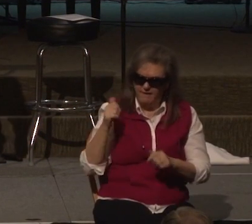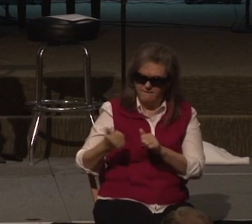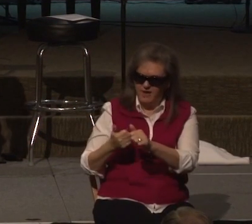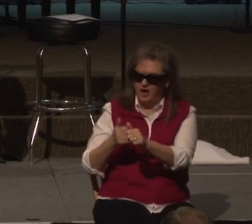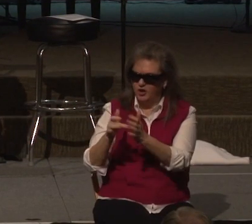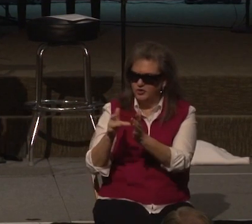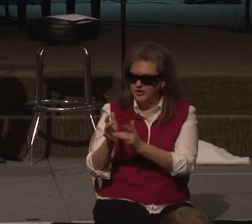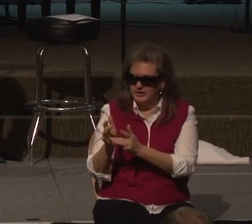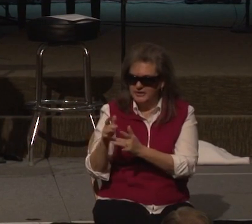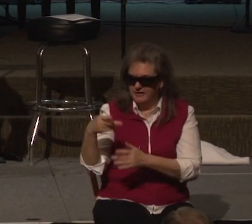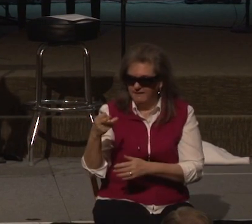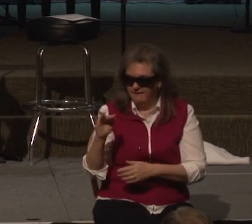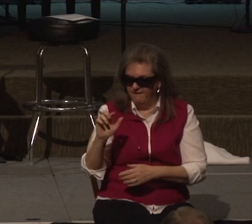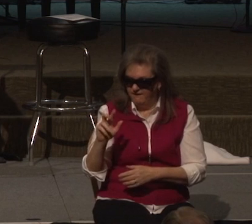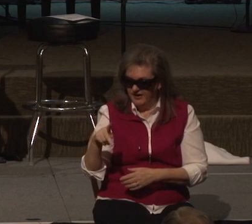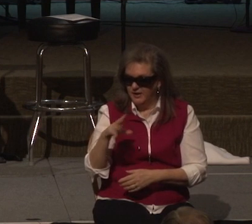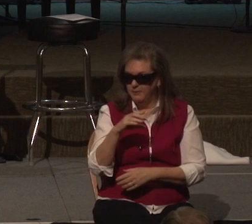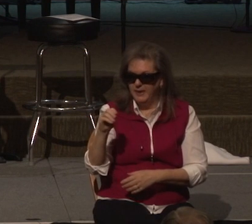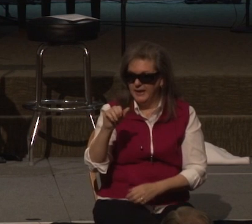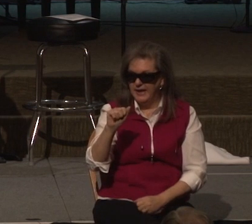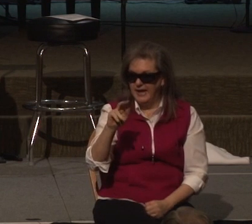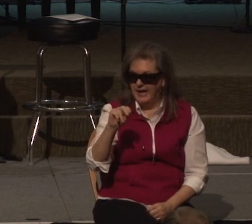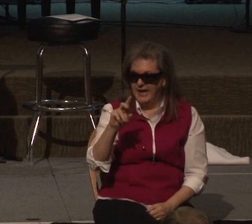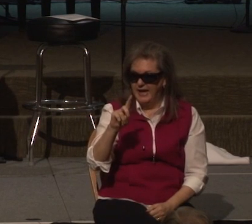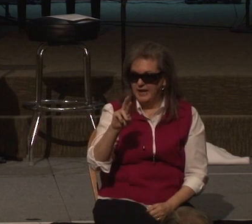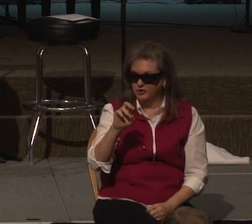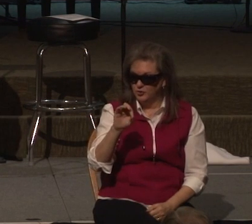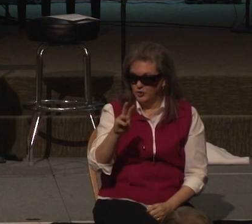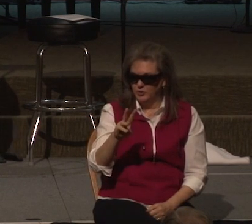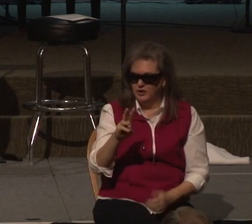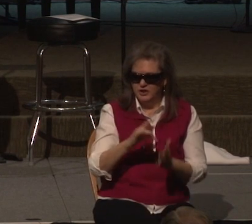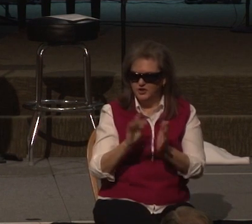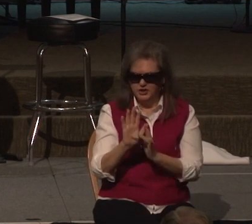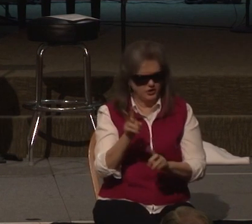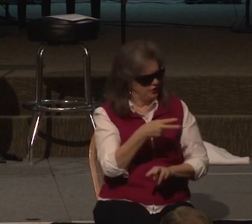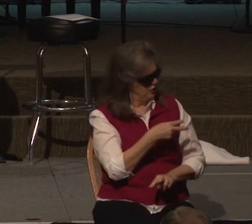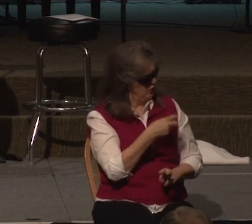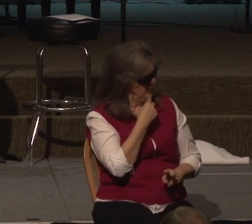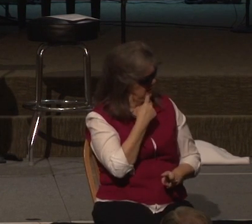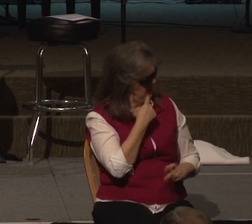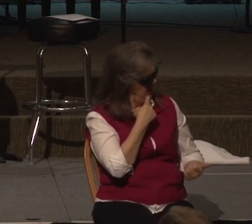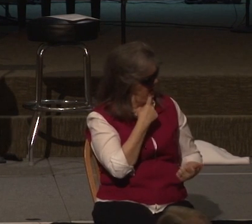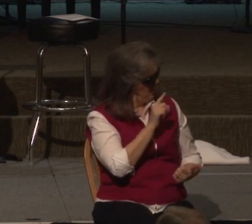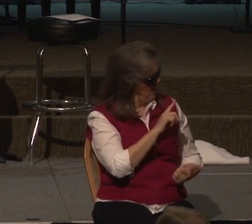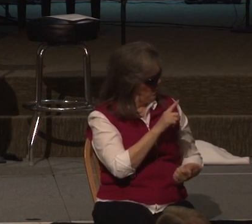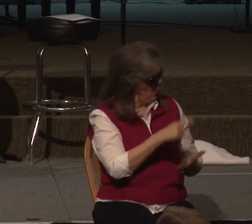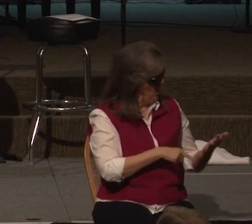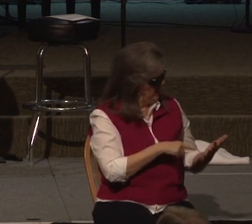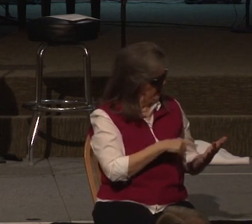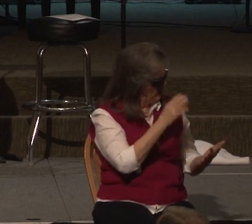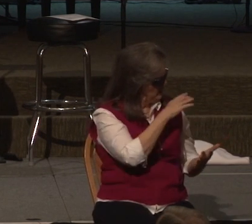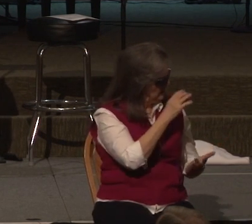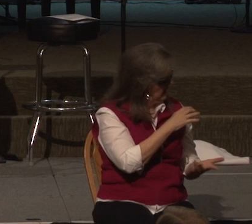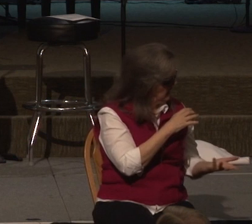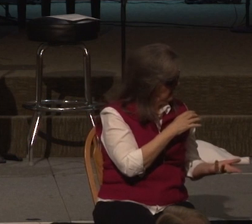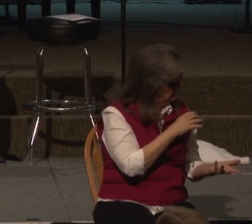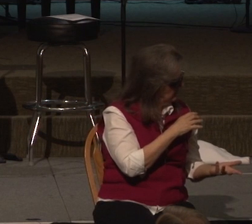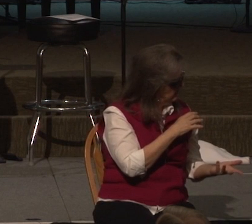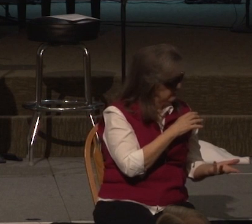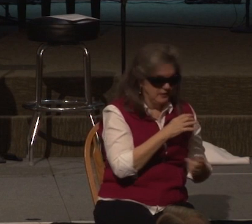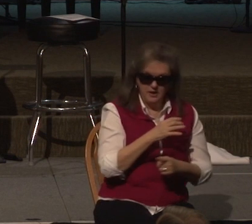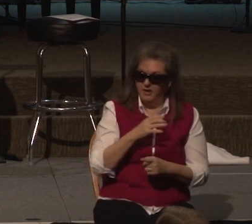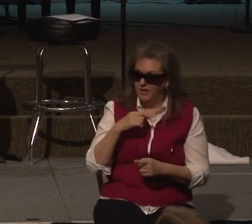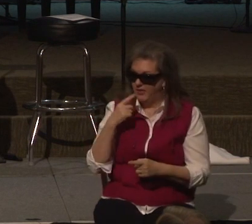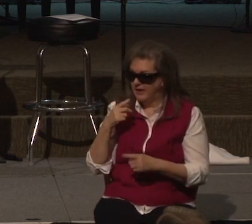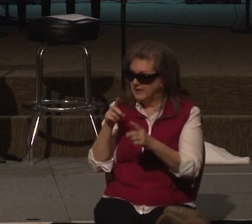Jesus, referring to Philip and Andrew. Jesus turned and saw them following and said to him, what are you seeking? And they